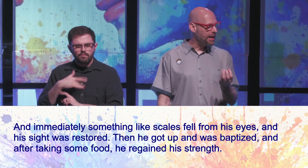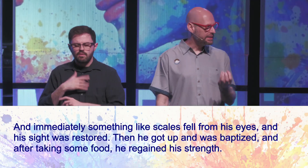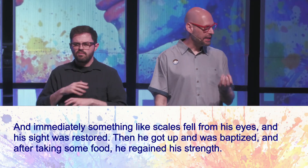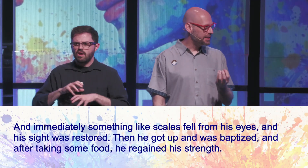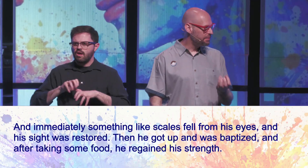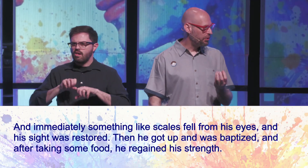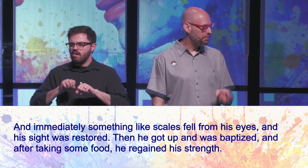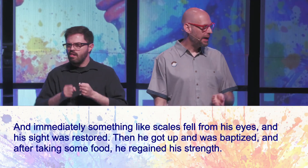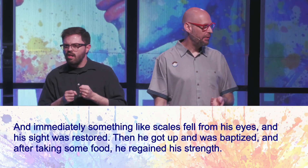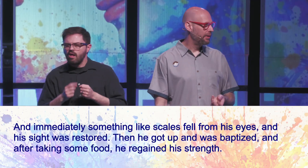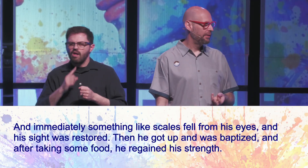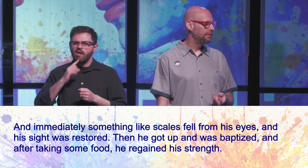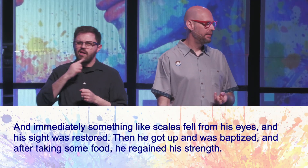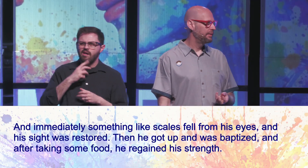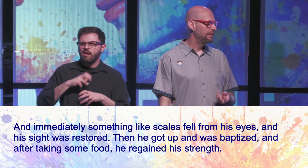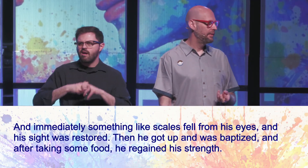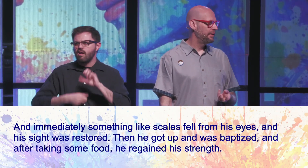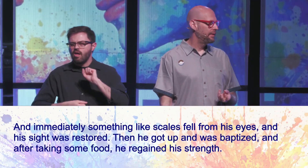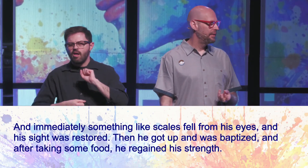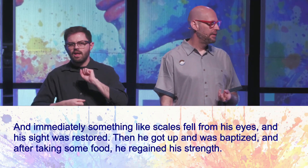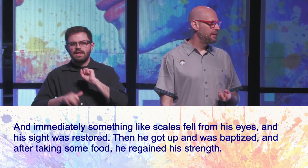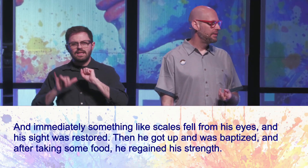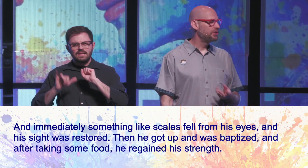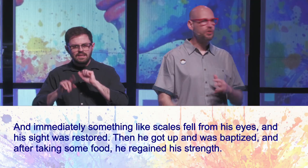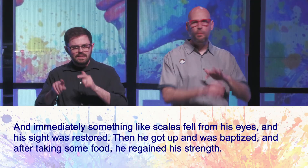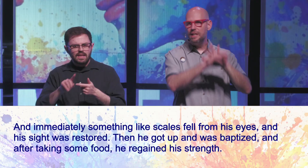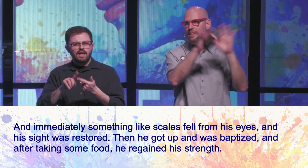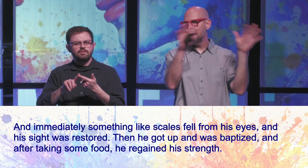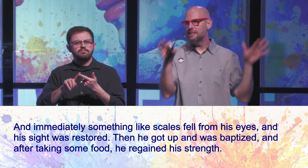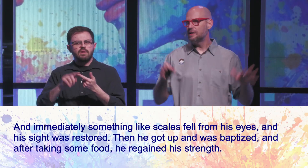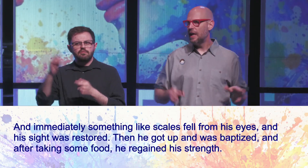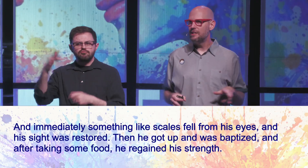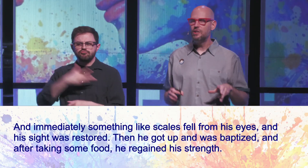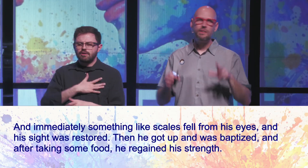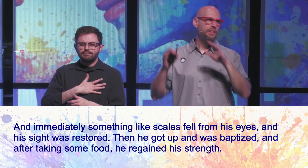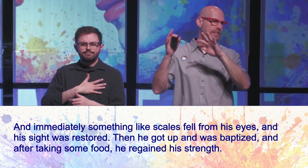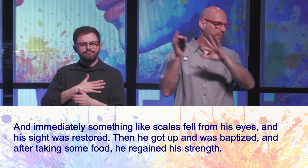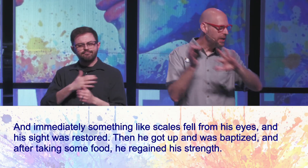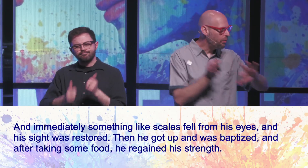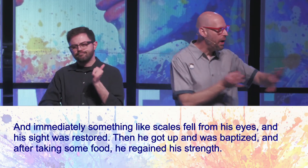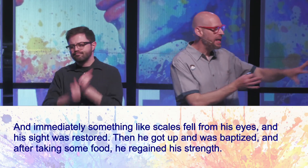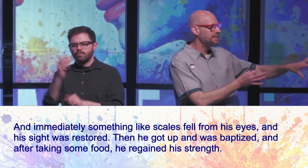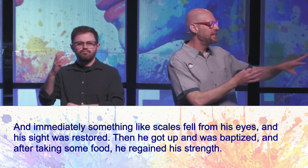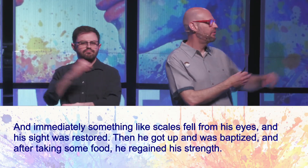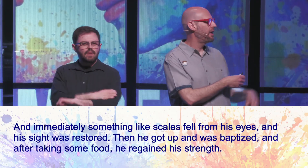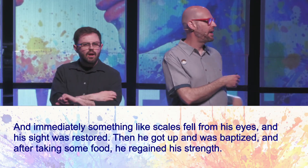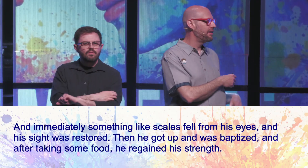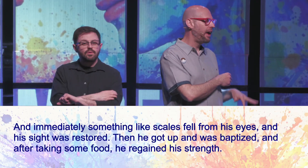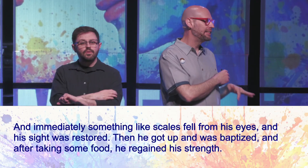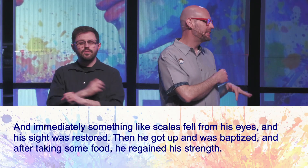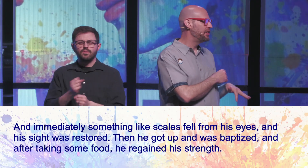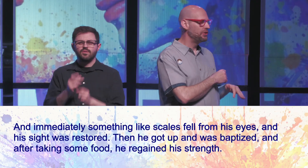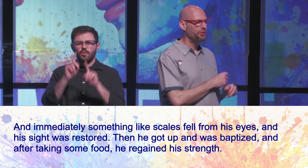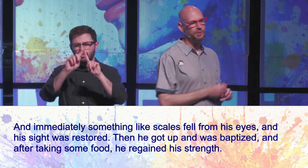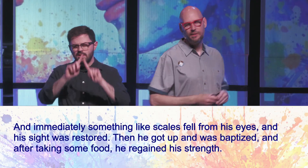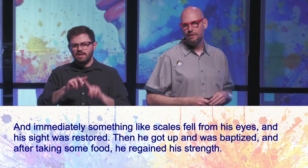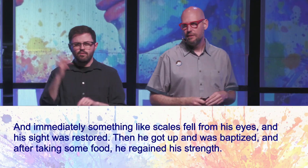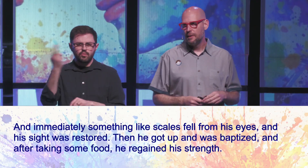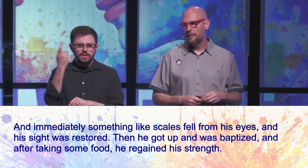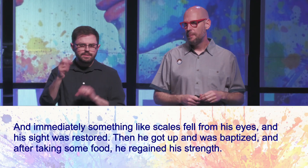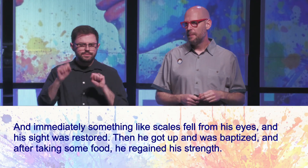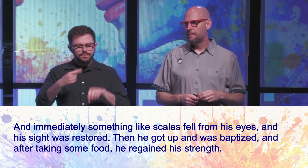where grace has its most power. There's so many things that led to this being a wise thing for Ananias to do,